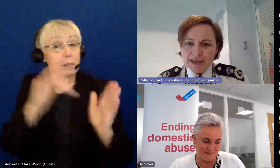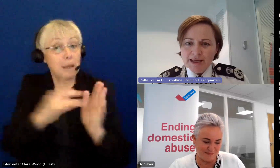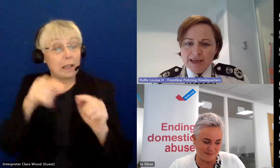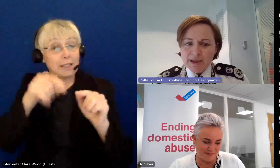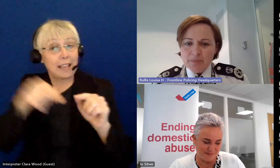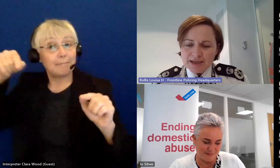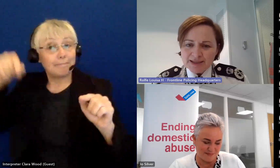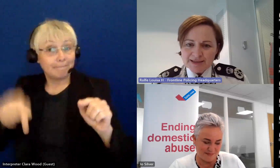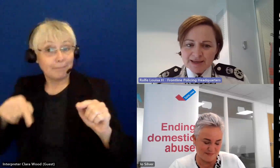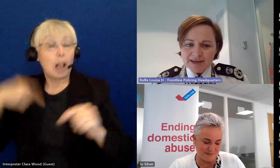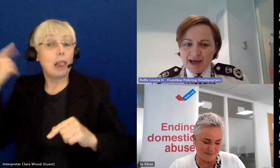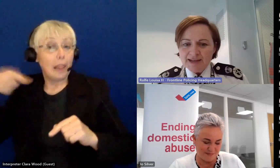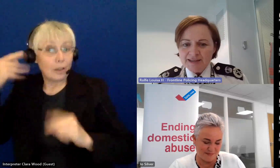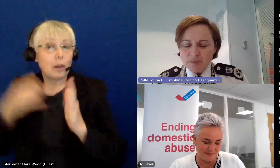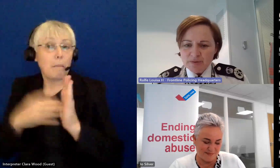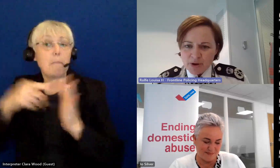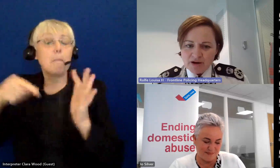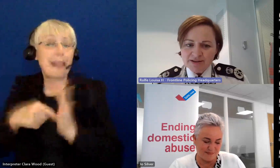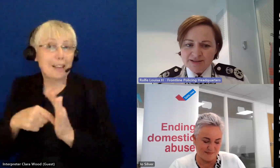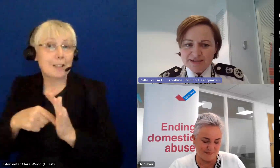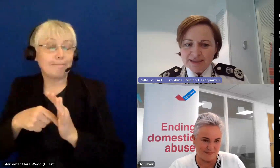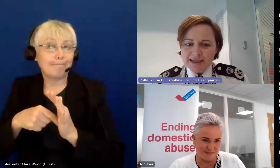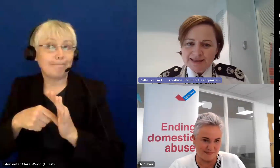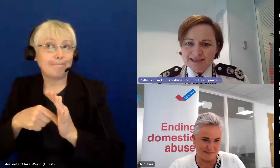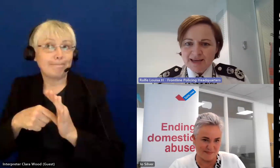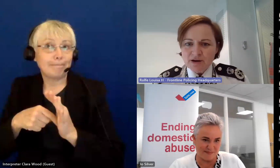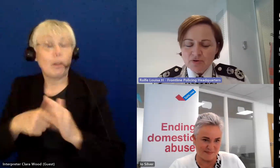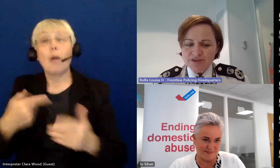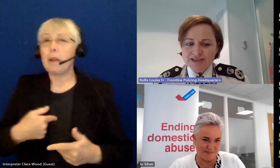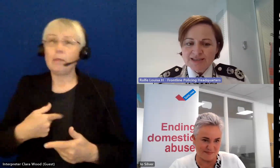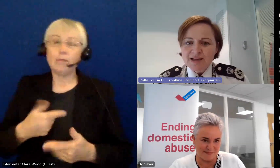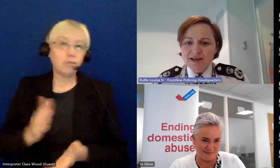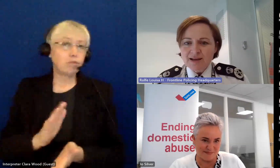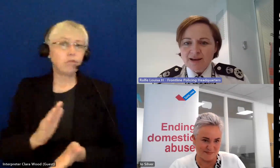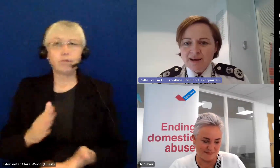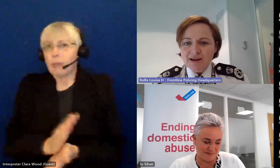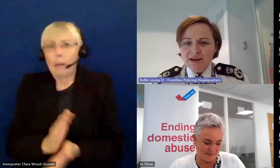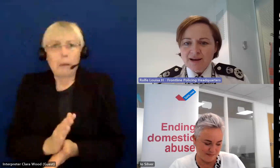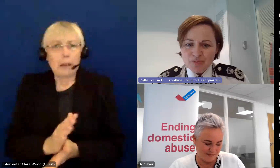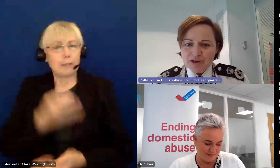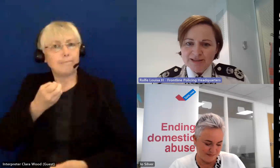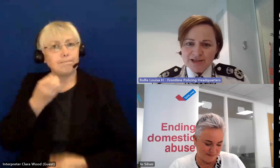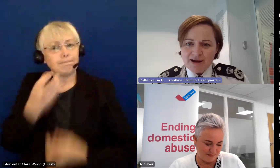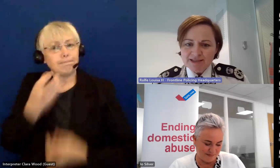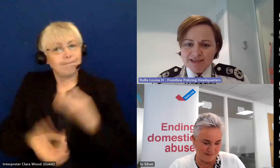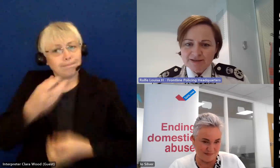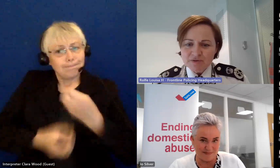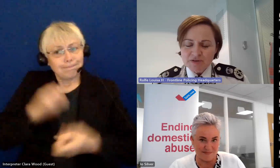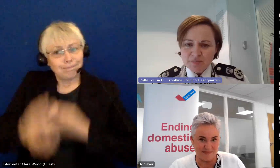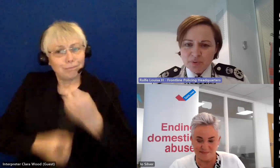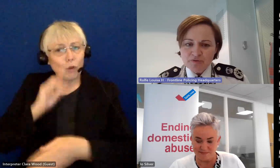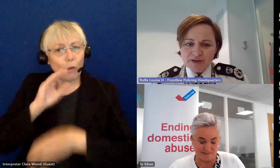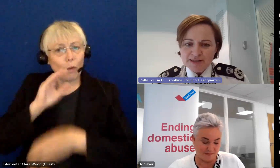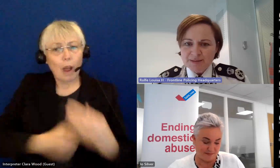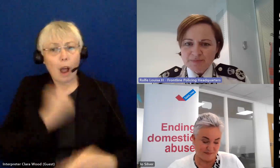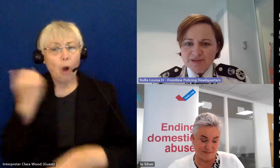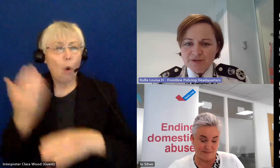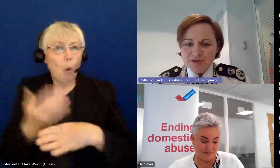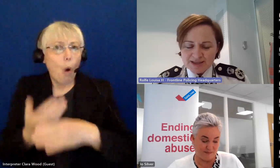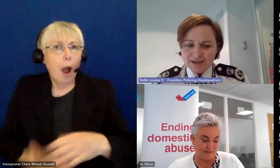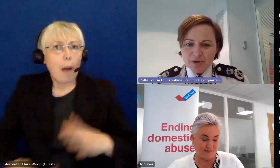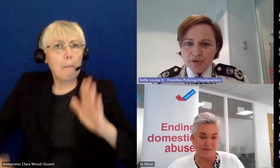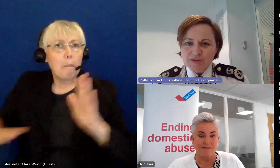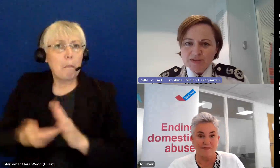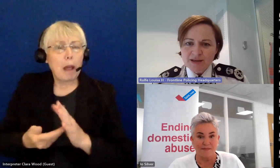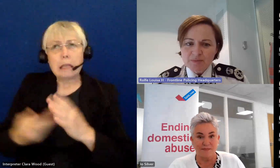been doing in policing and with partners and key stakeholders like the brilliant charities who support victims